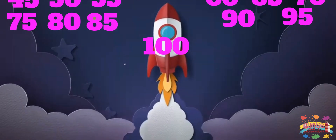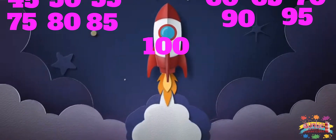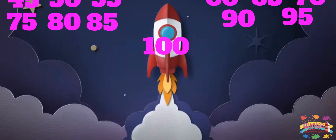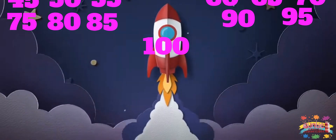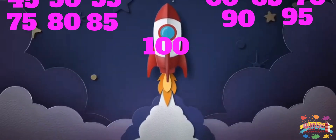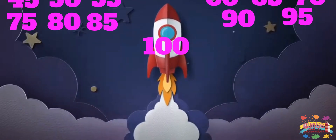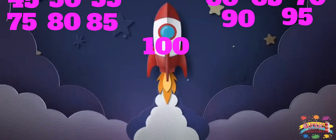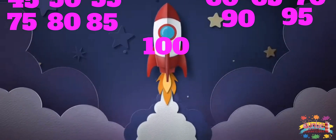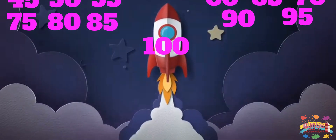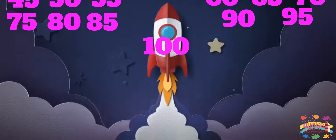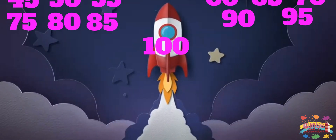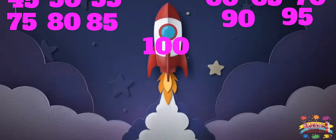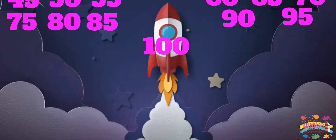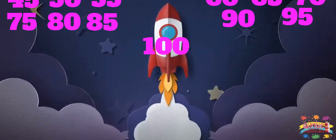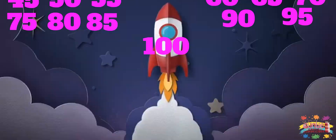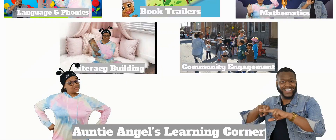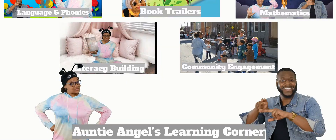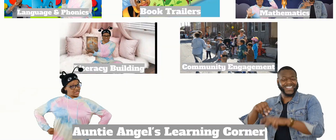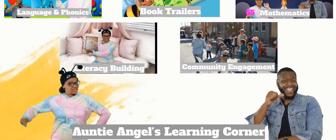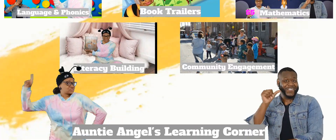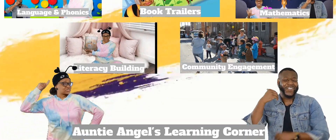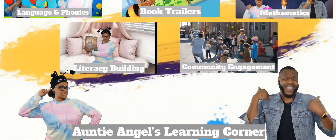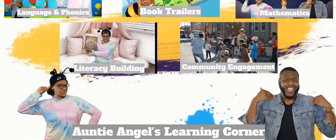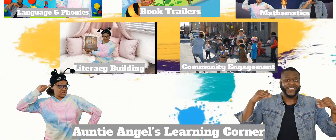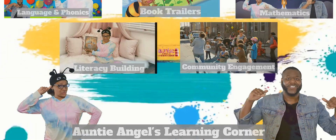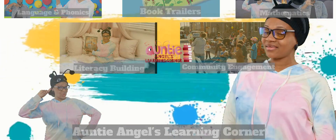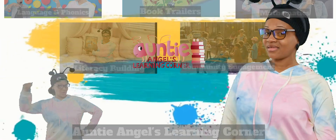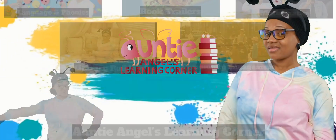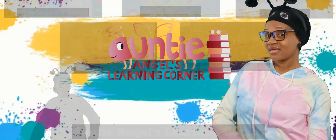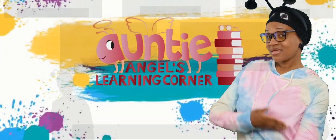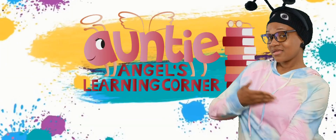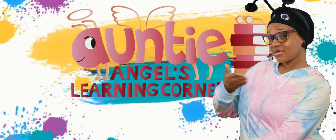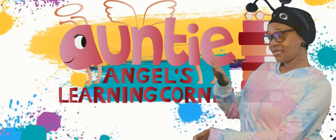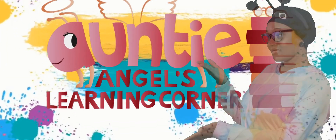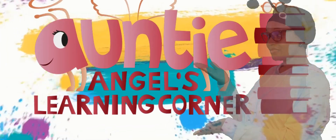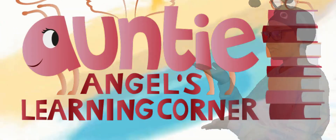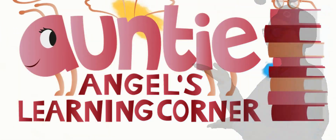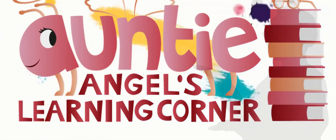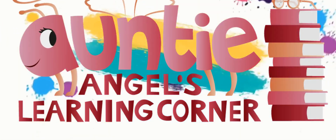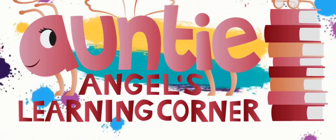Auntie Angel's Learning Corner.